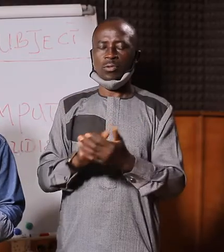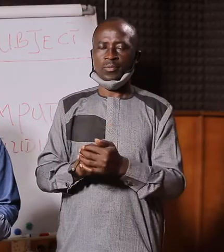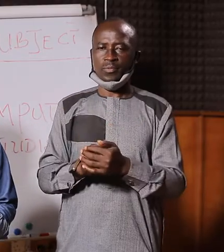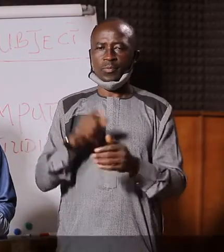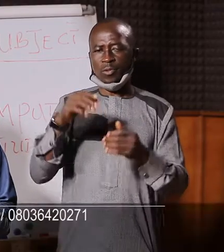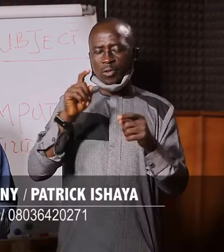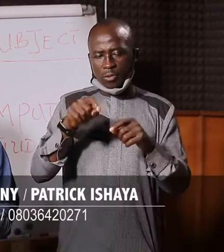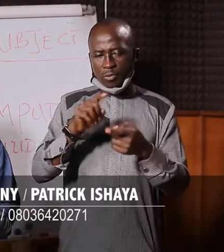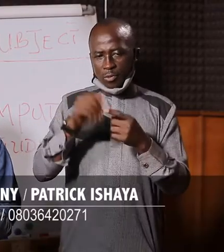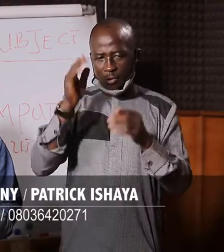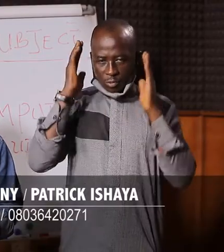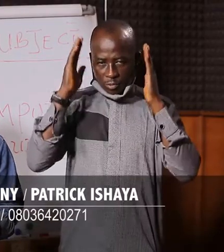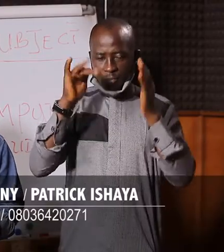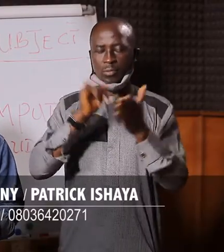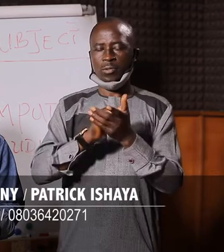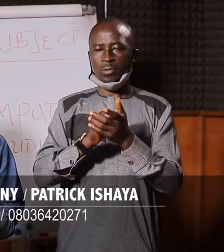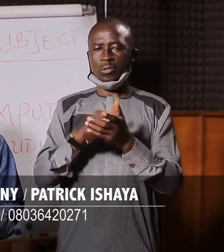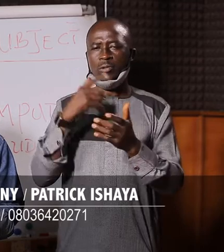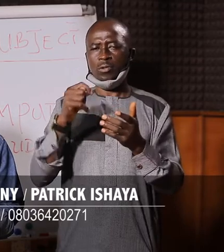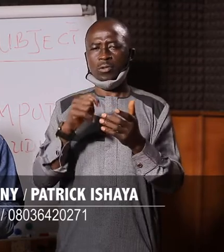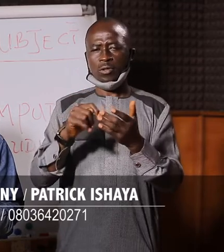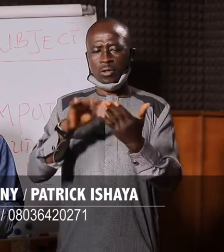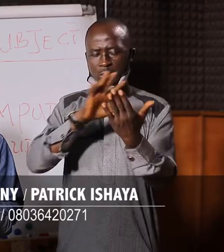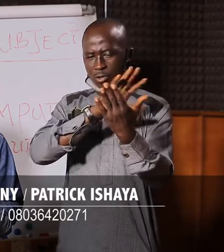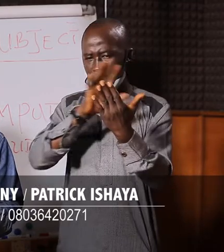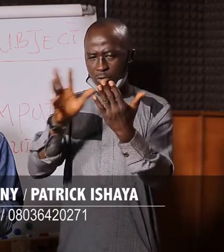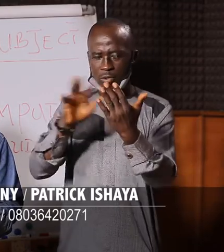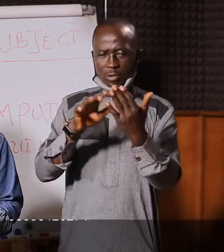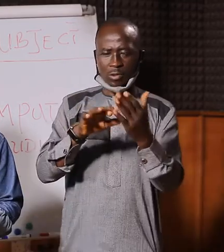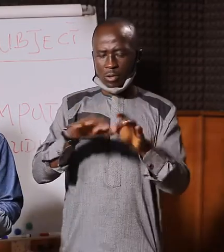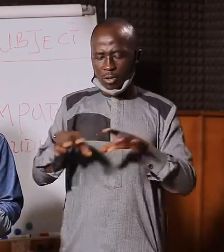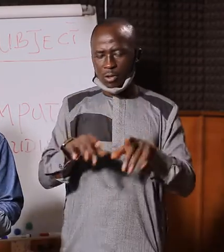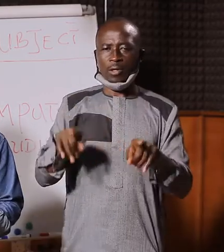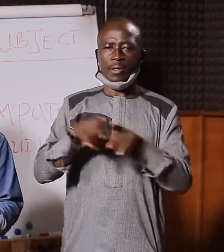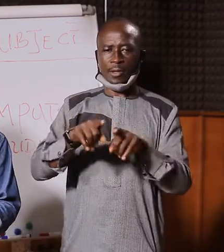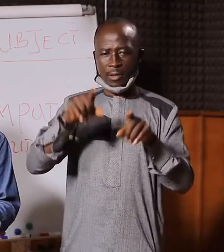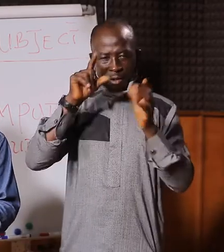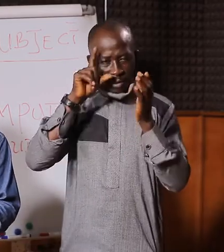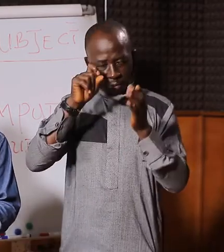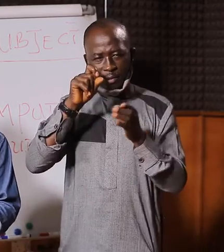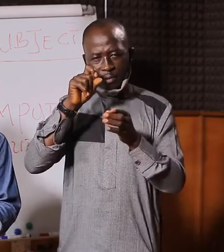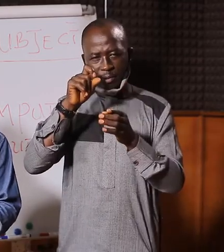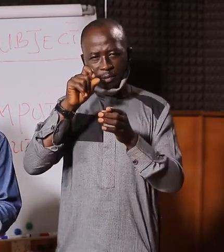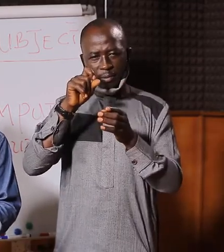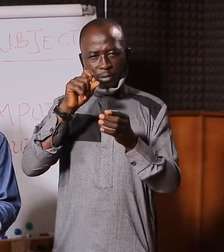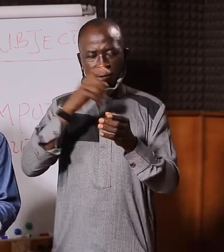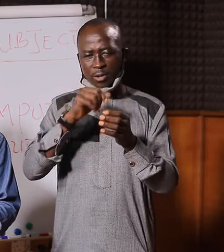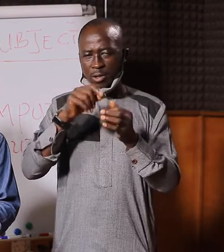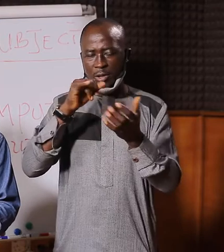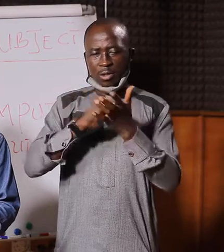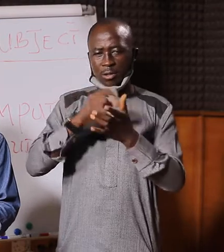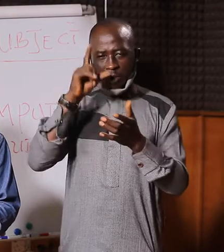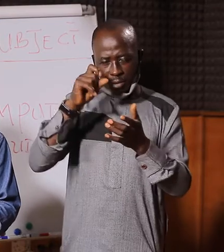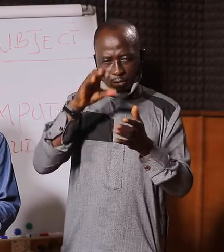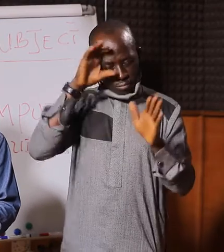you need to note that the scanner acts just like a camera. It takes the picture, it takes